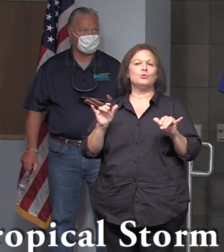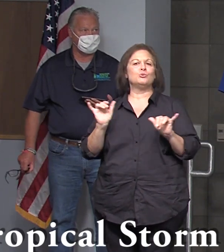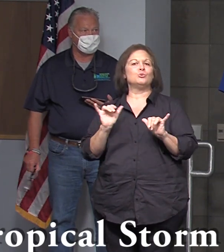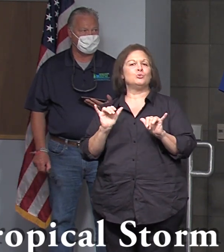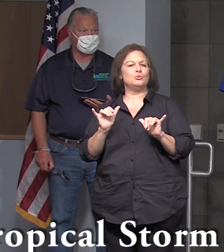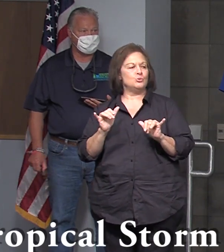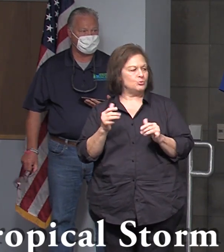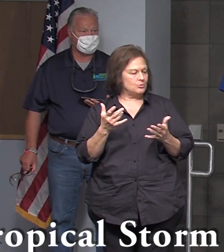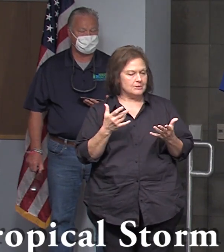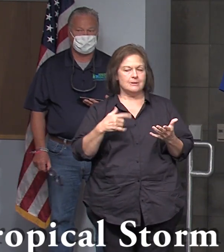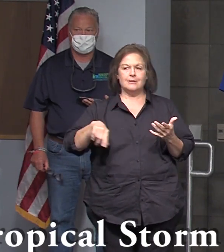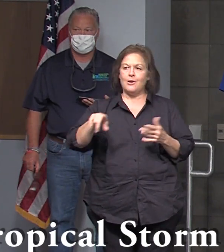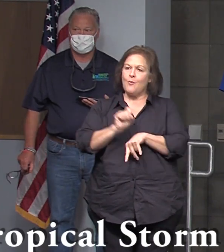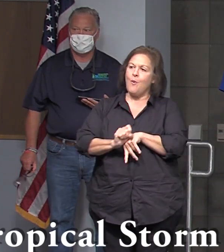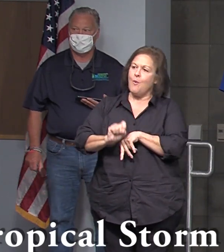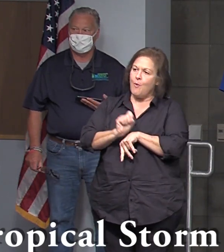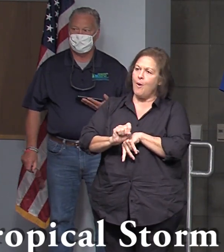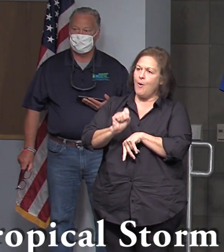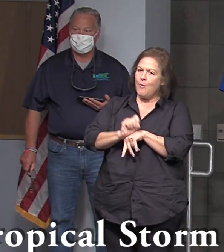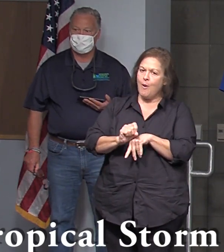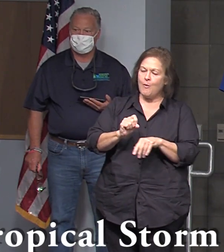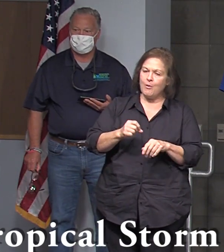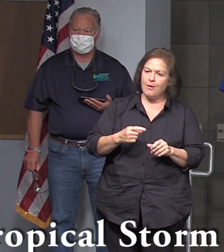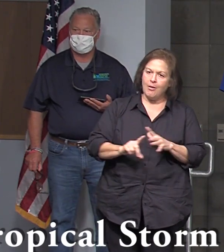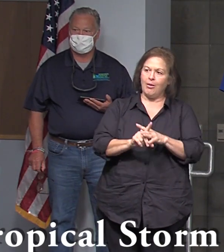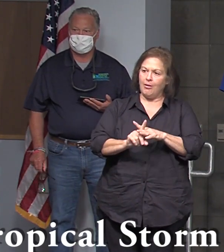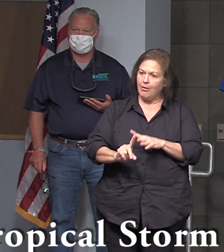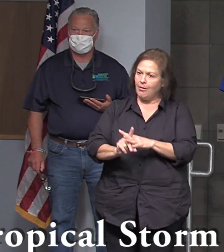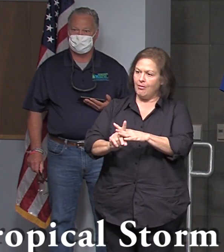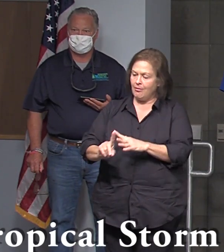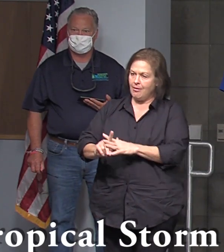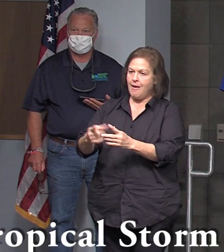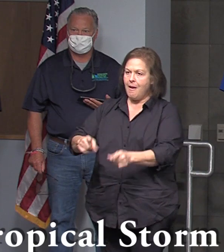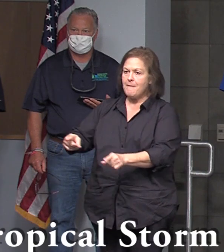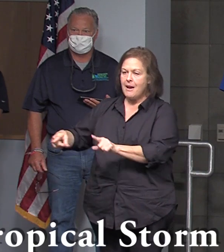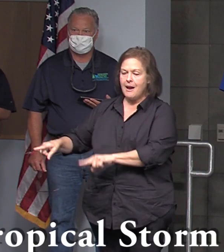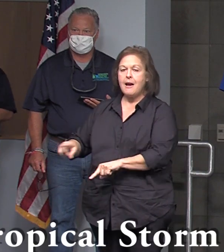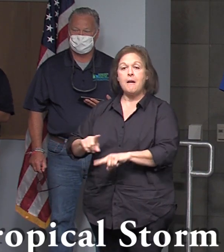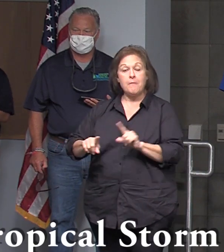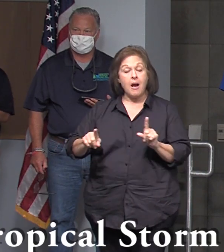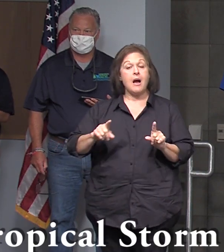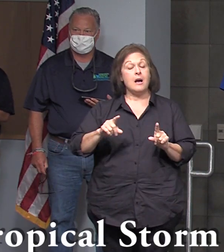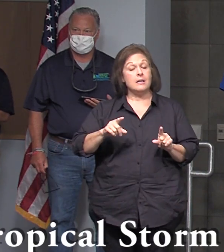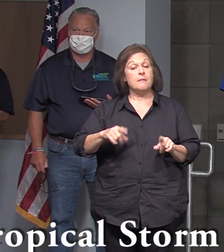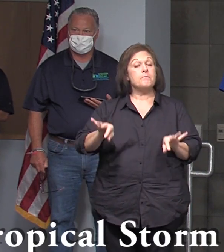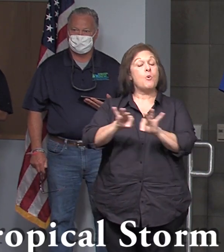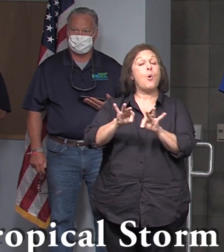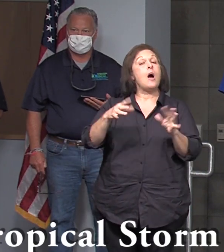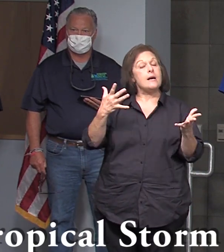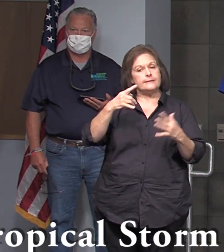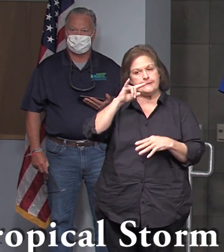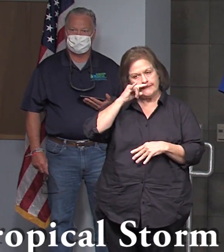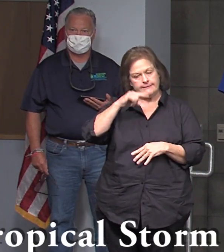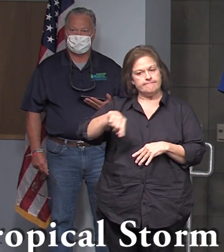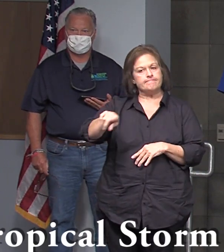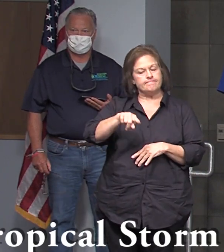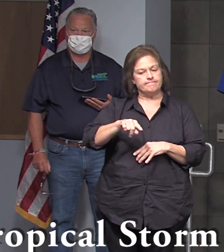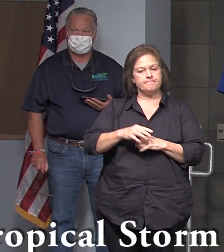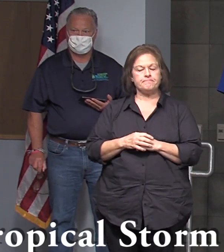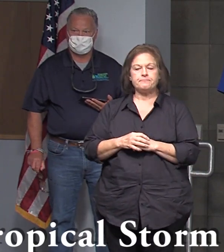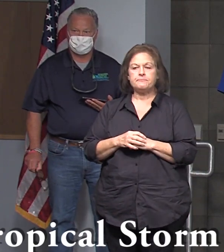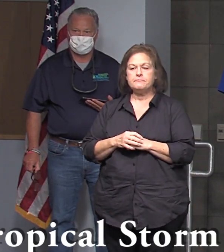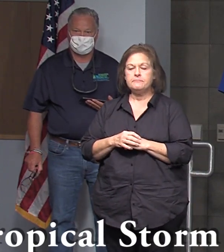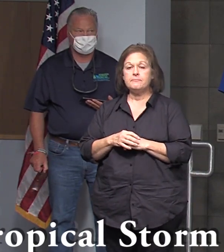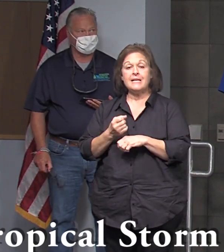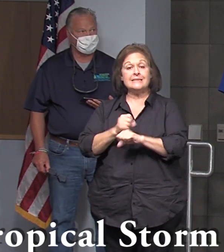in March. The hurricanes just adds another caveat that we have to contend with, but our kids are our primary focus when we make our decisions. The